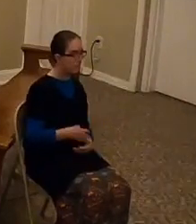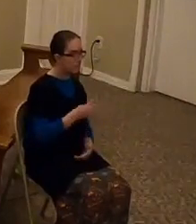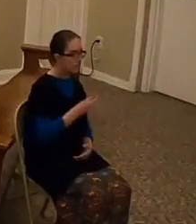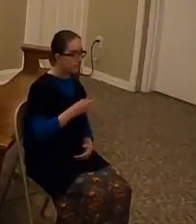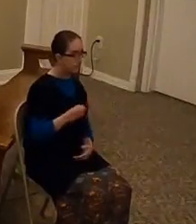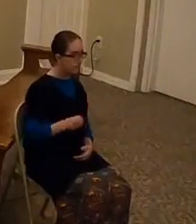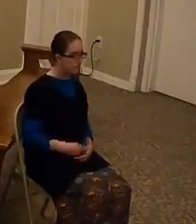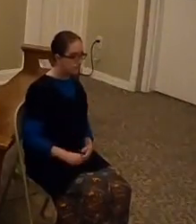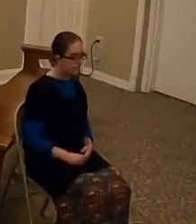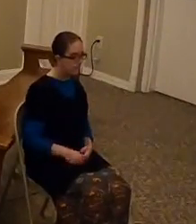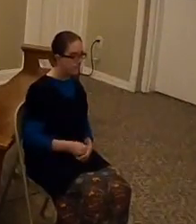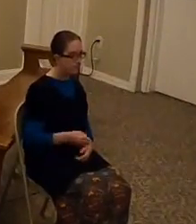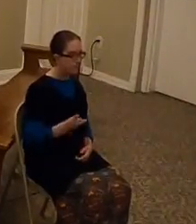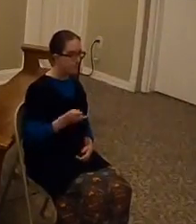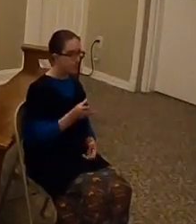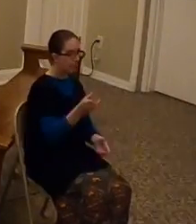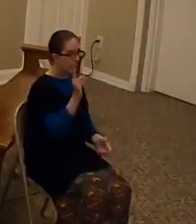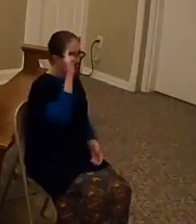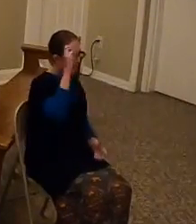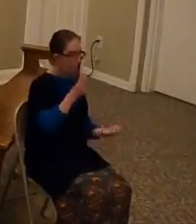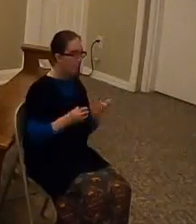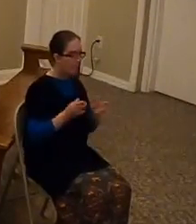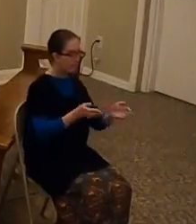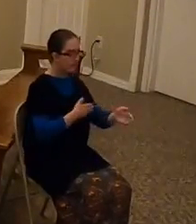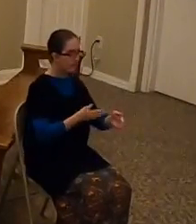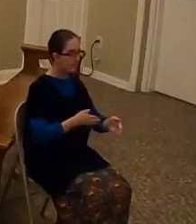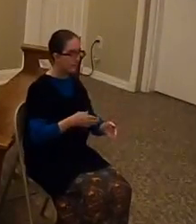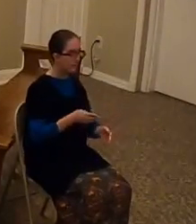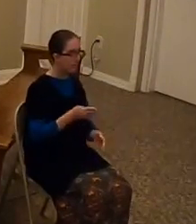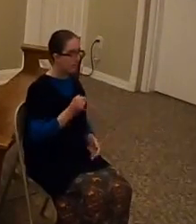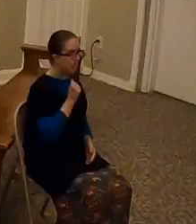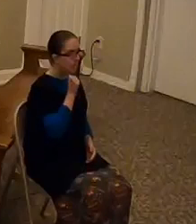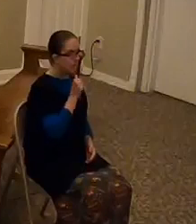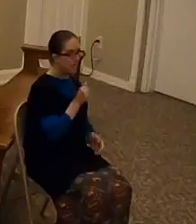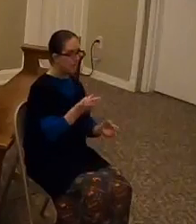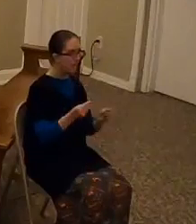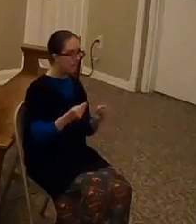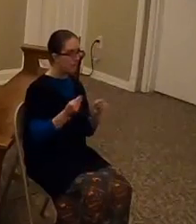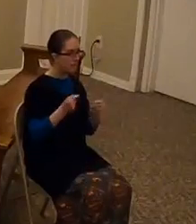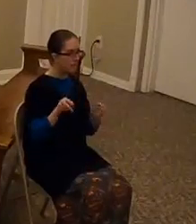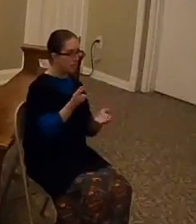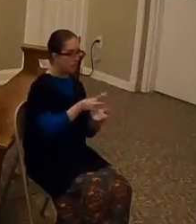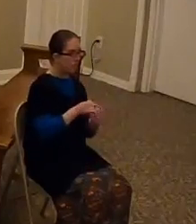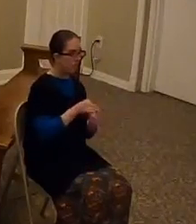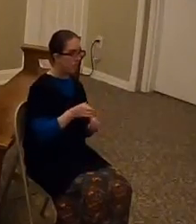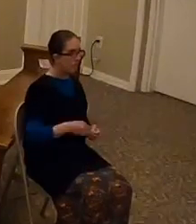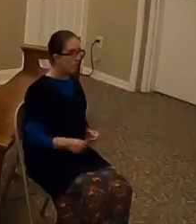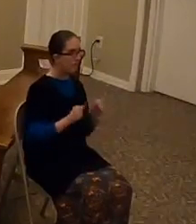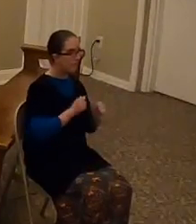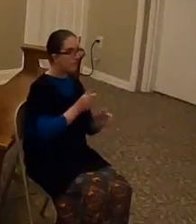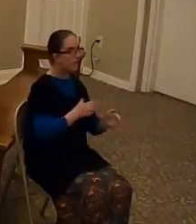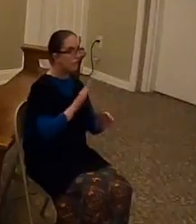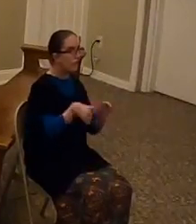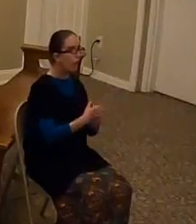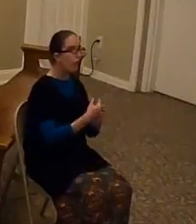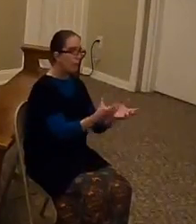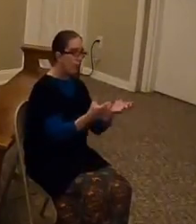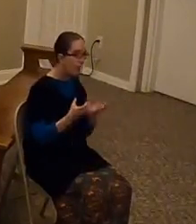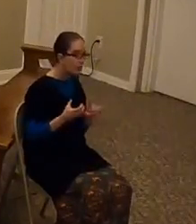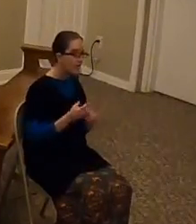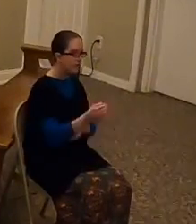And he wanted to sing. I wouldn't let him sing. Hey, get the Holy Ghost, dude. Get the Holy Ghost, you can sing all you want.